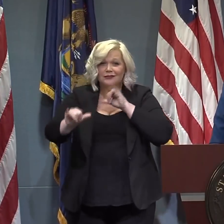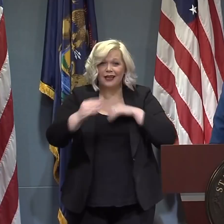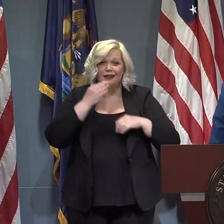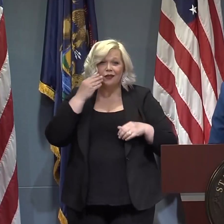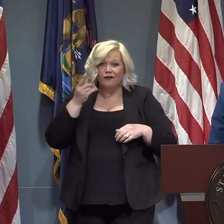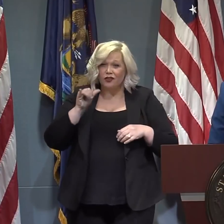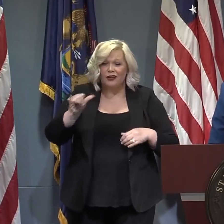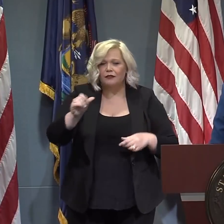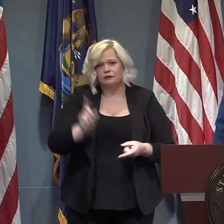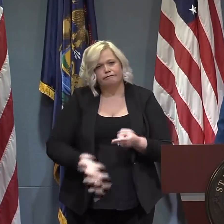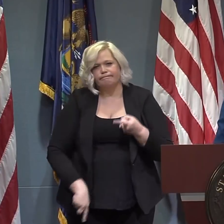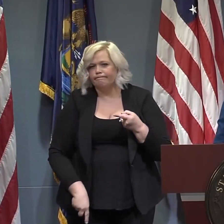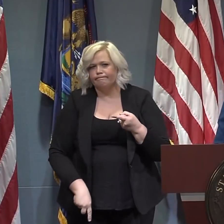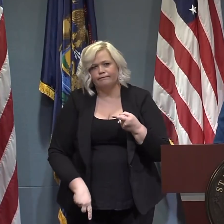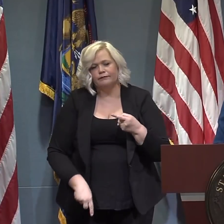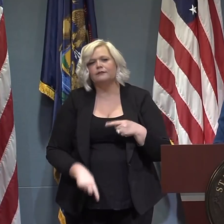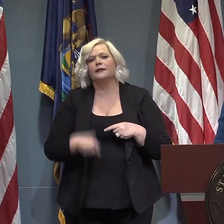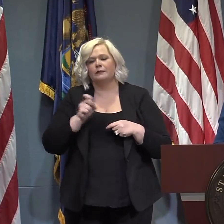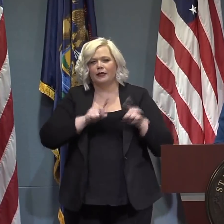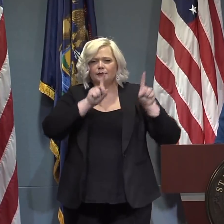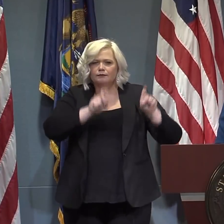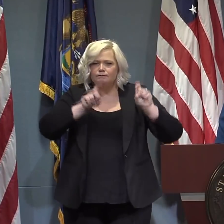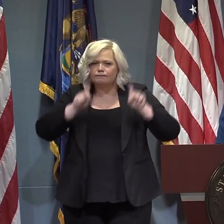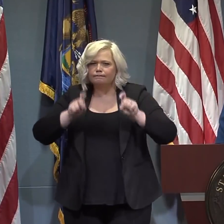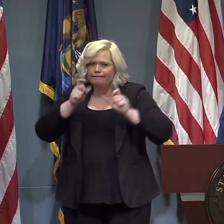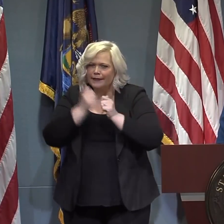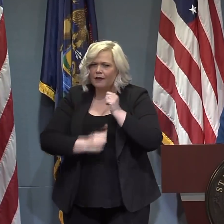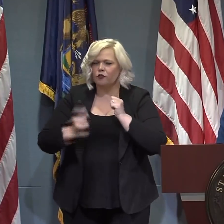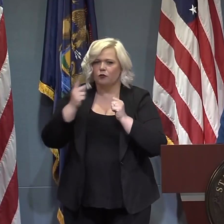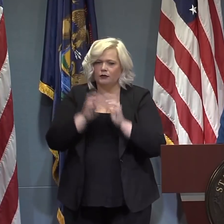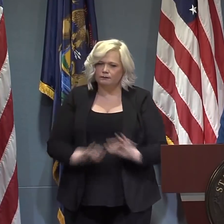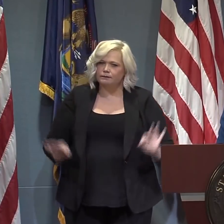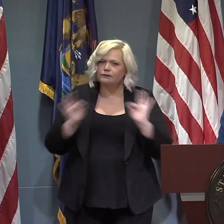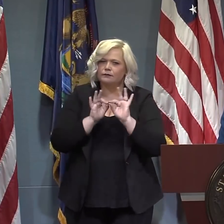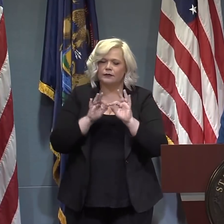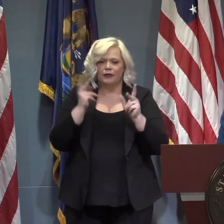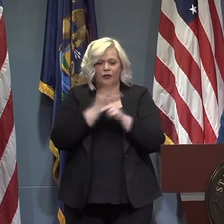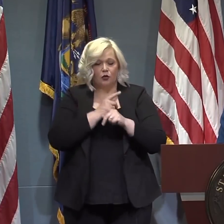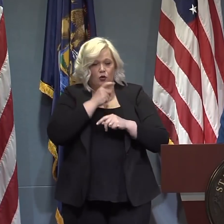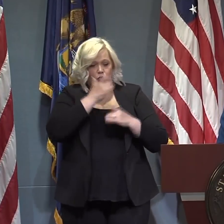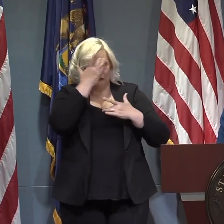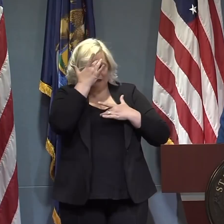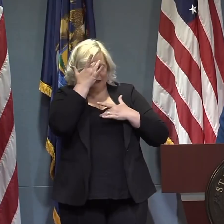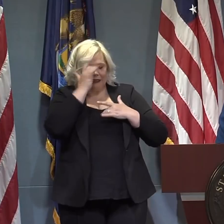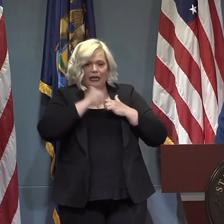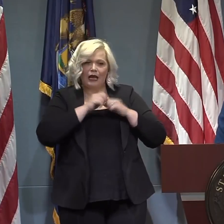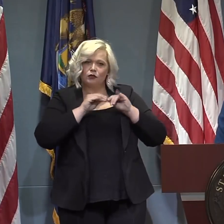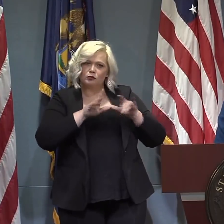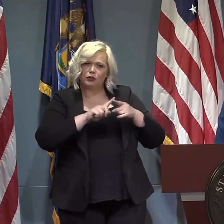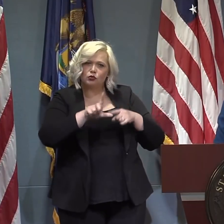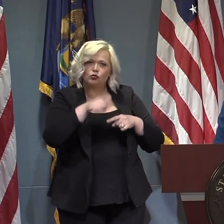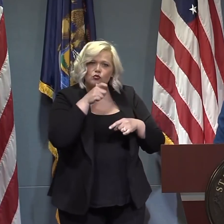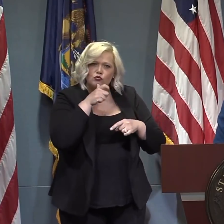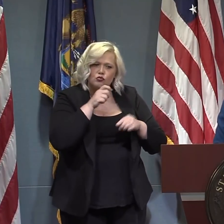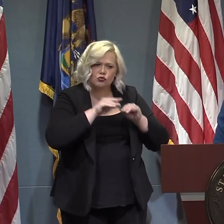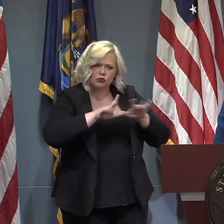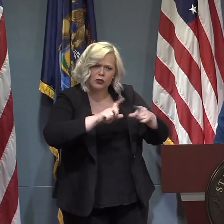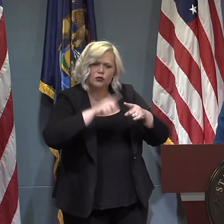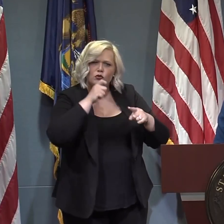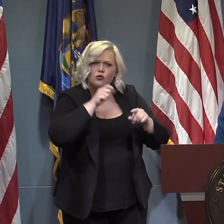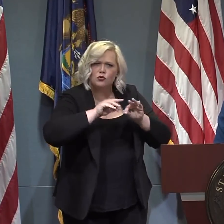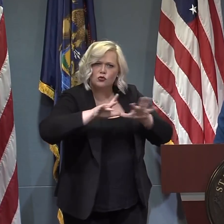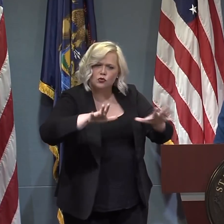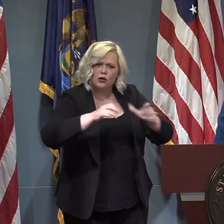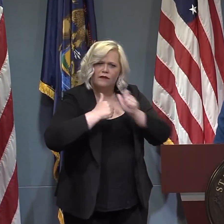Accordingly, widespread testing is critical. Tracing and safety protocols are essential.